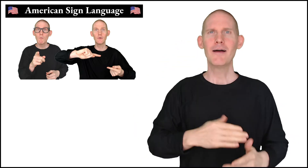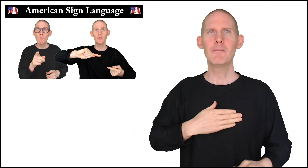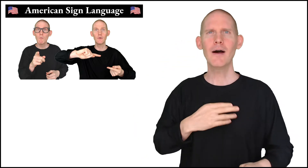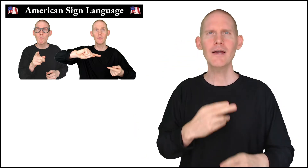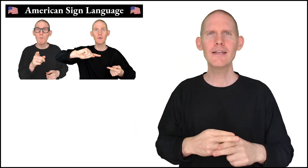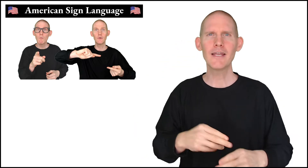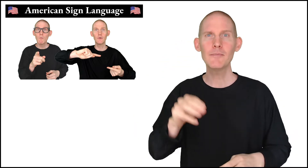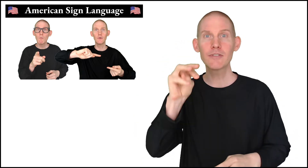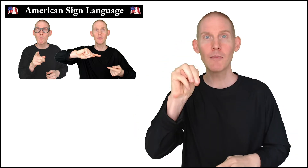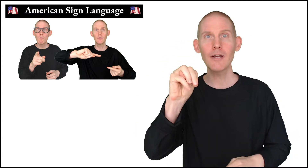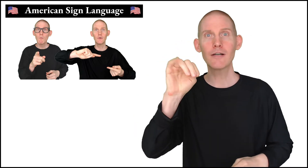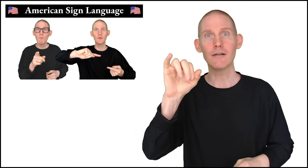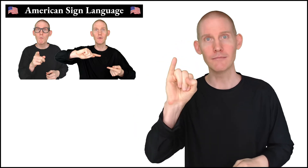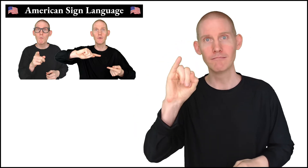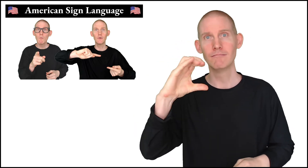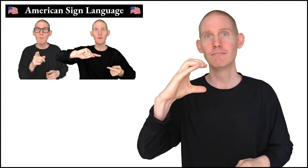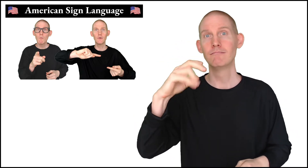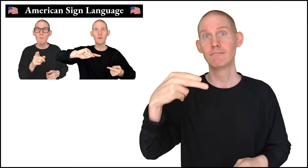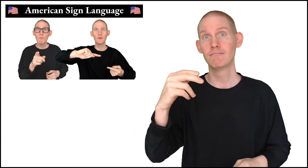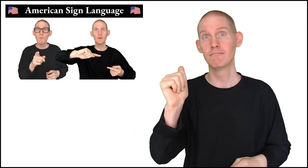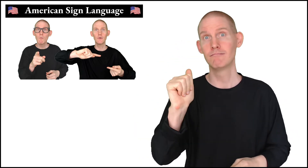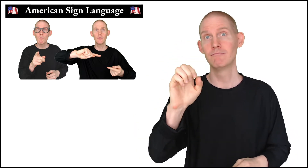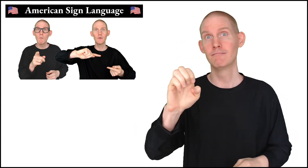Hello, my name is Michael.